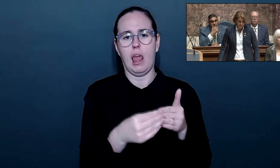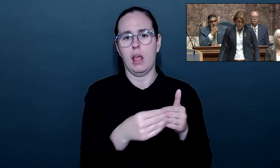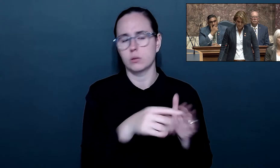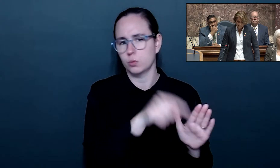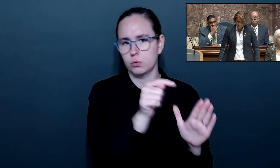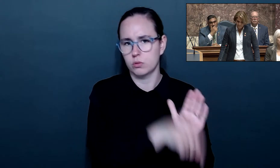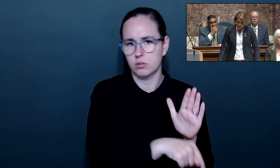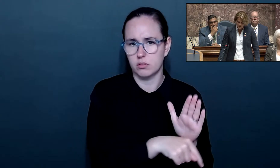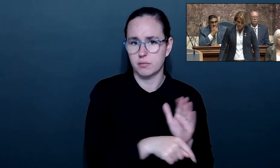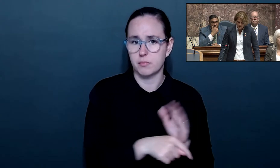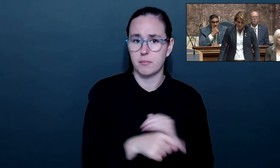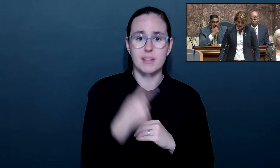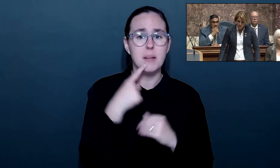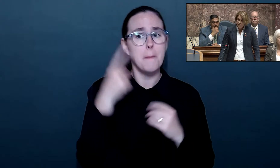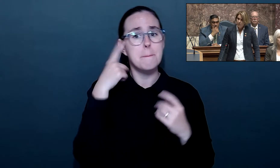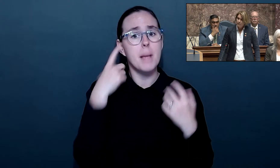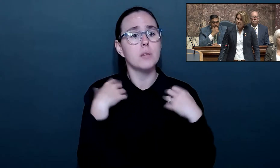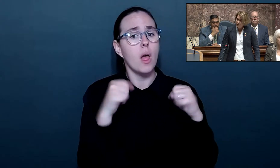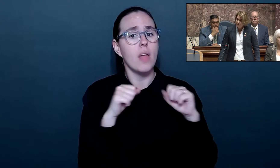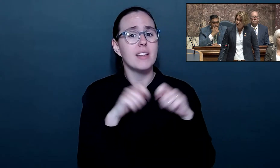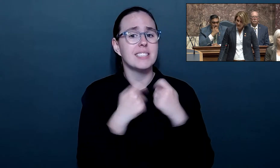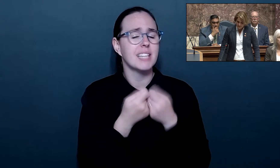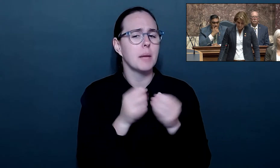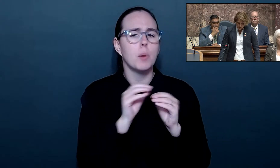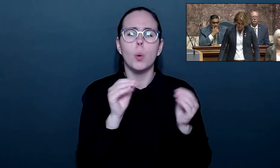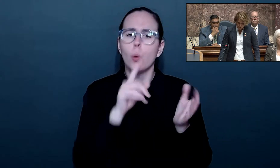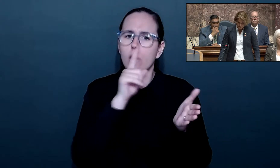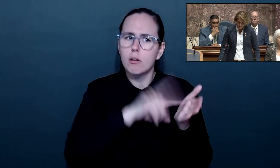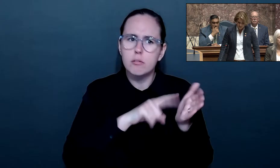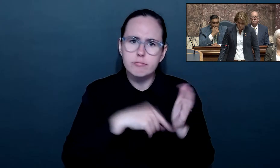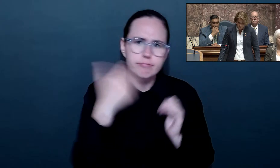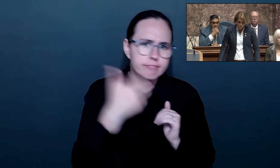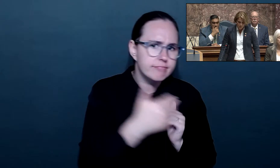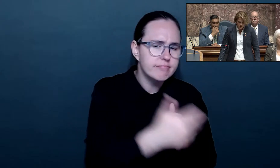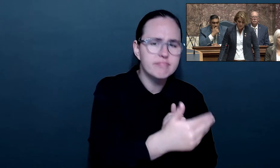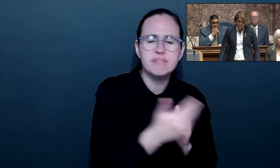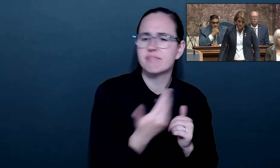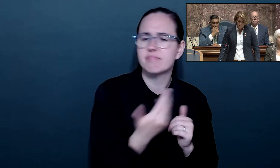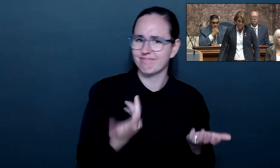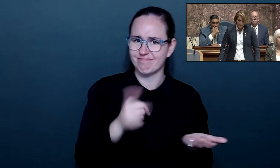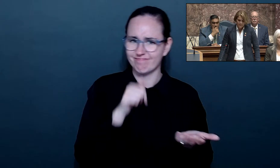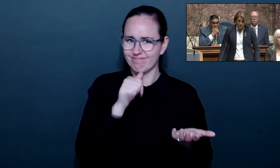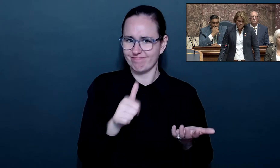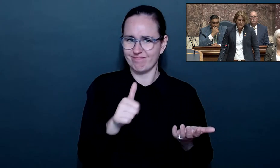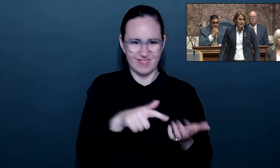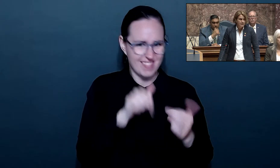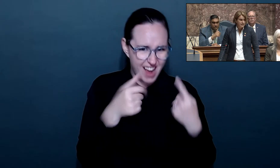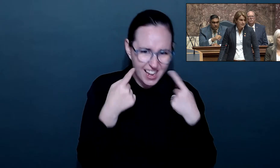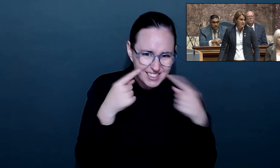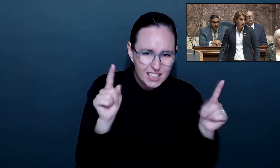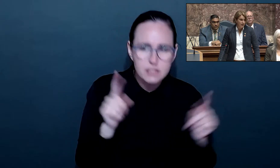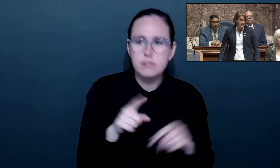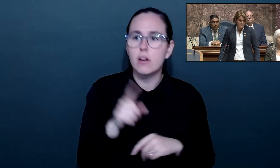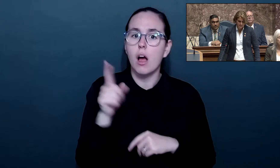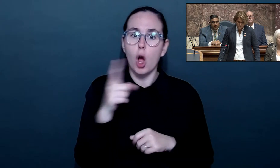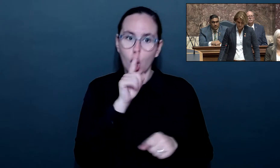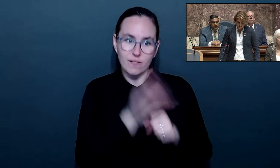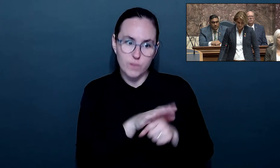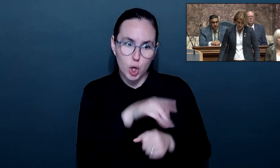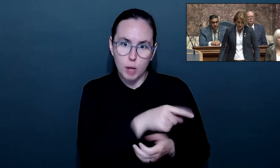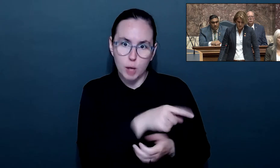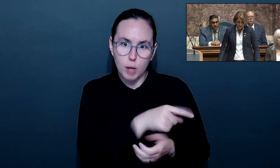frequency, effectiveness, or verify his medication. They said, quote, "No one listened to